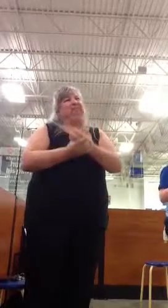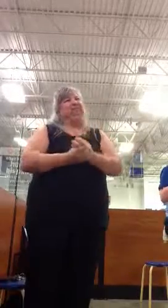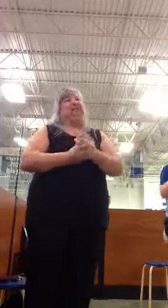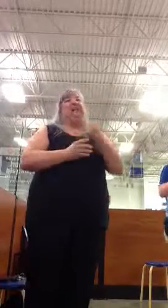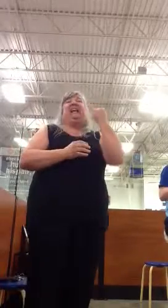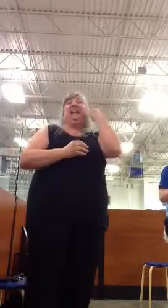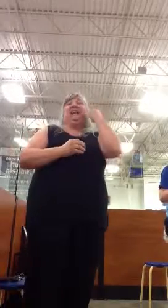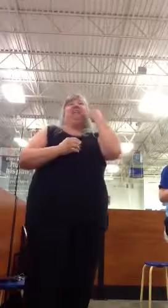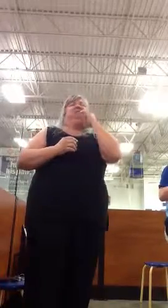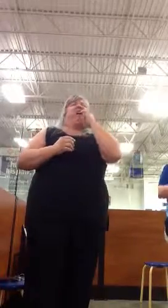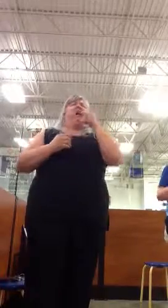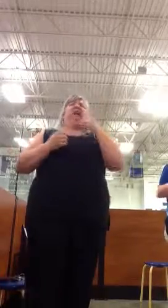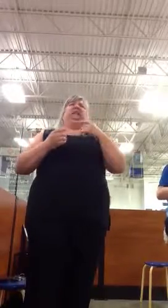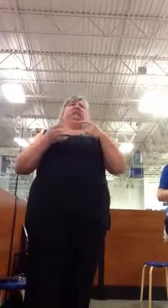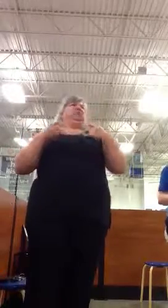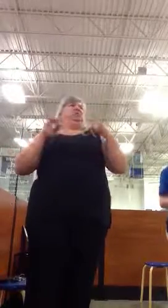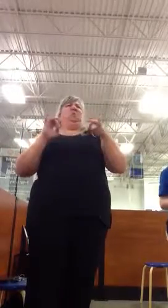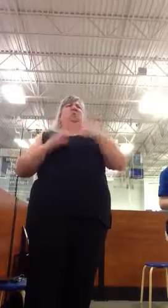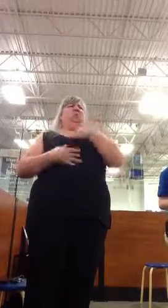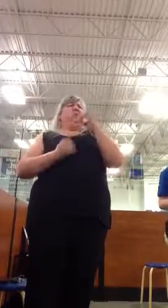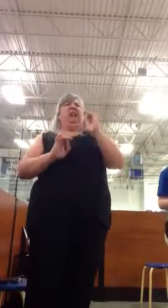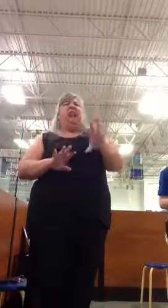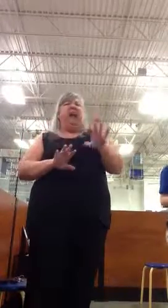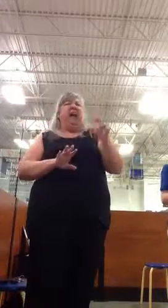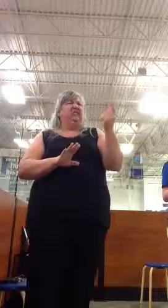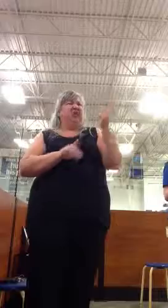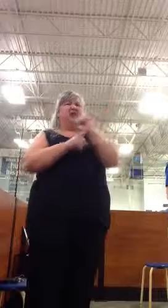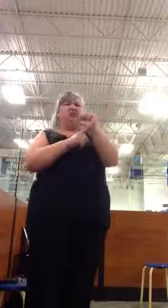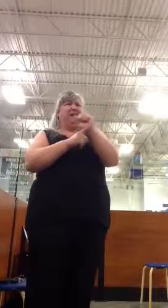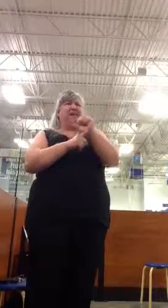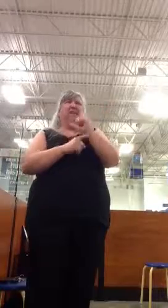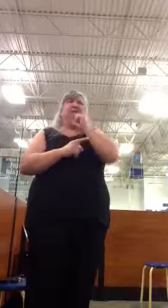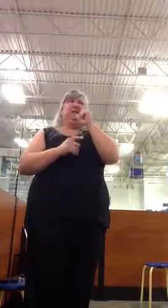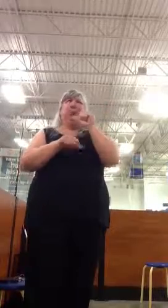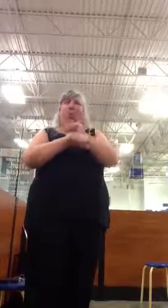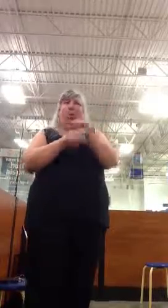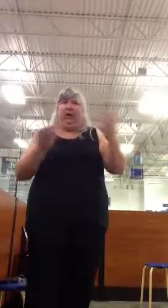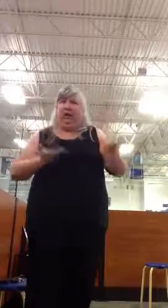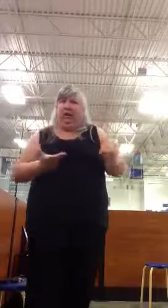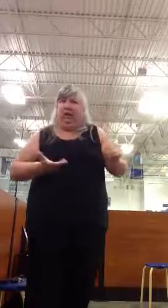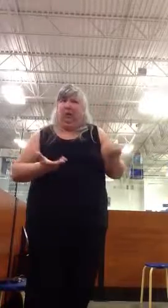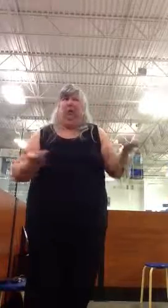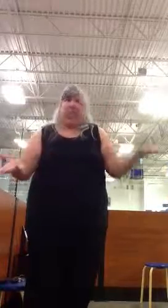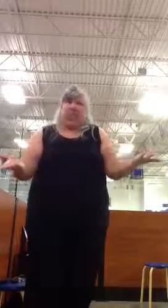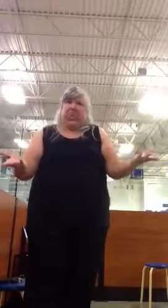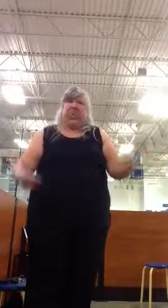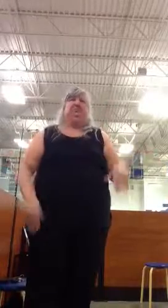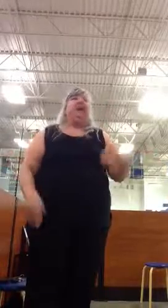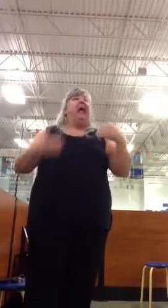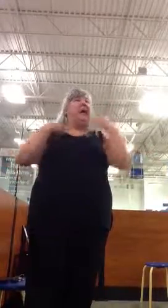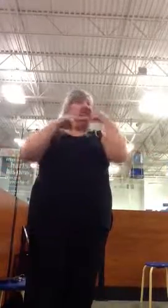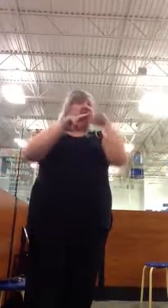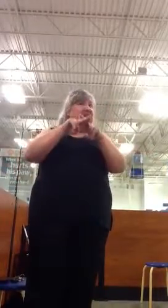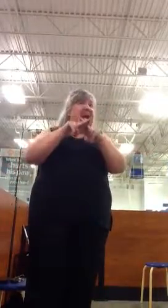doing dog training, I wouldn't be here. So have some fun. Make your training sessions 3 to 5